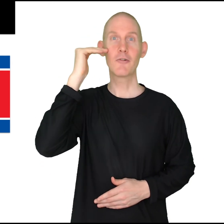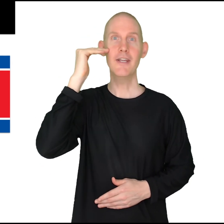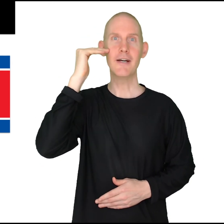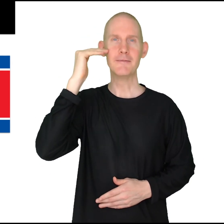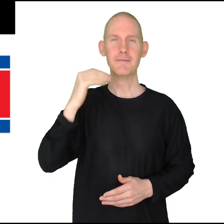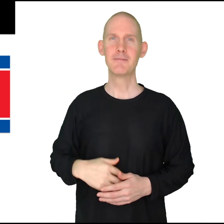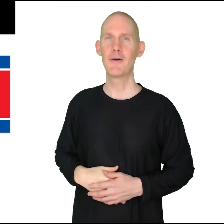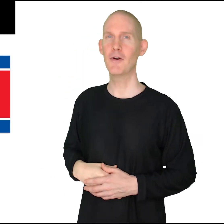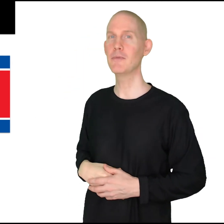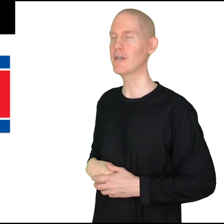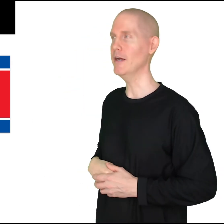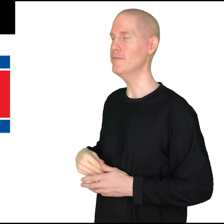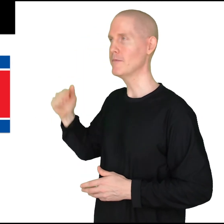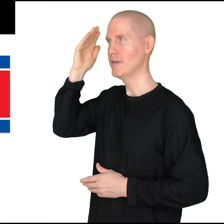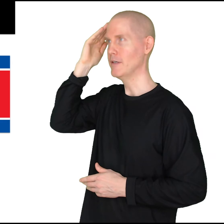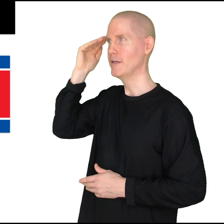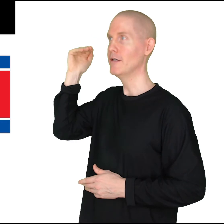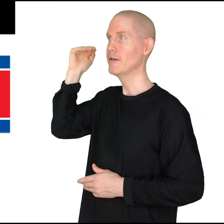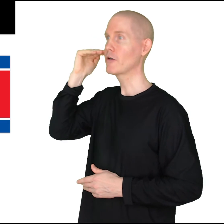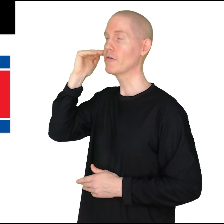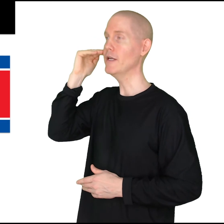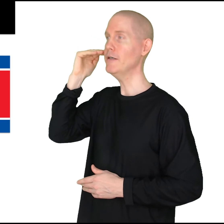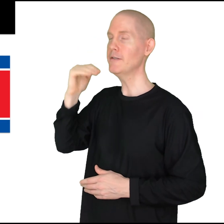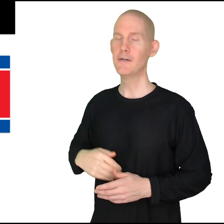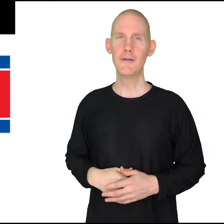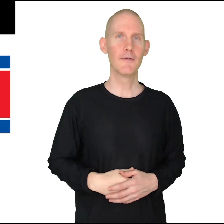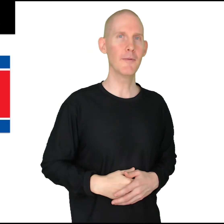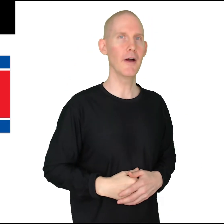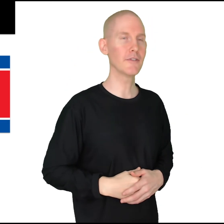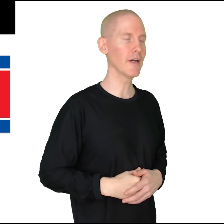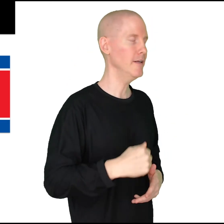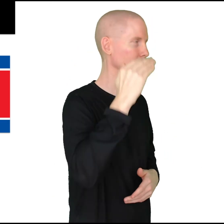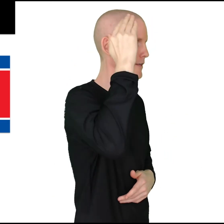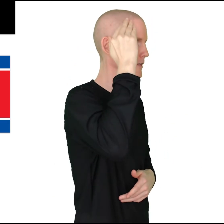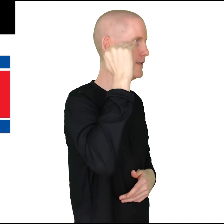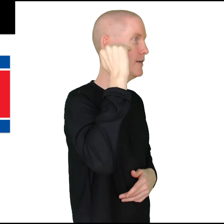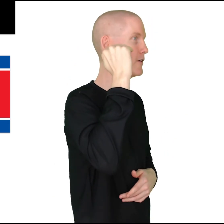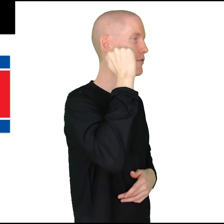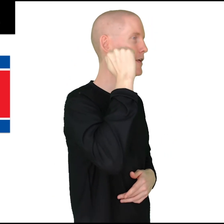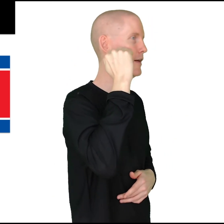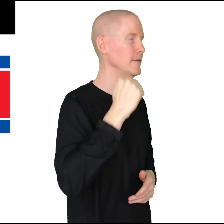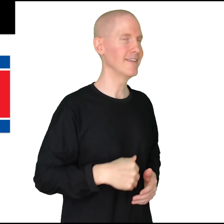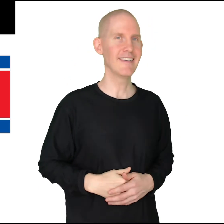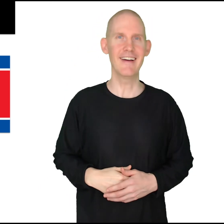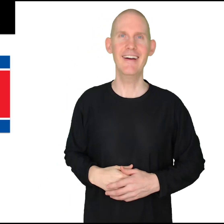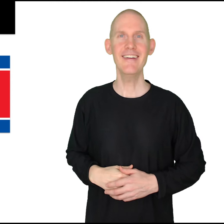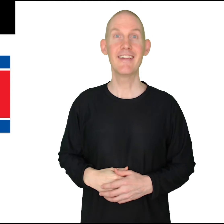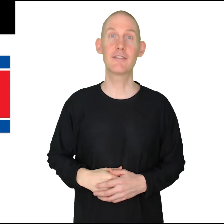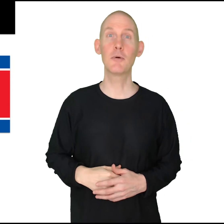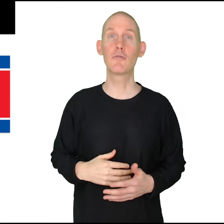Korea. From the side, Korea. From the other side, Korea. Let's do it 3